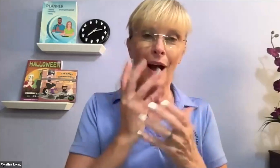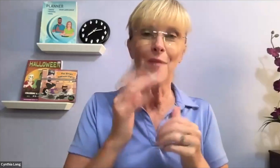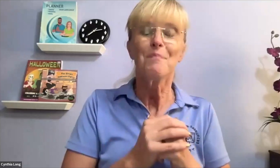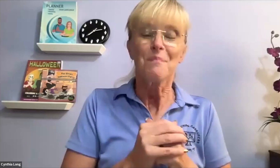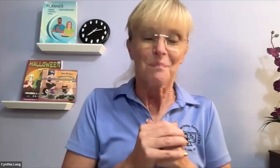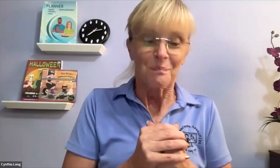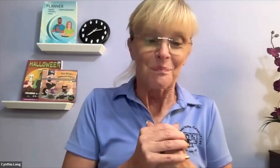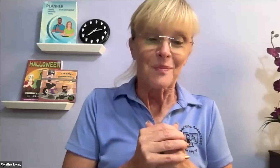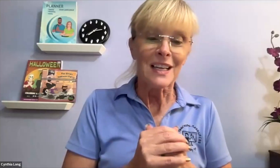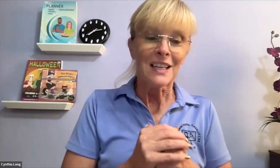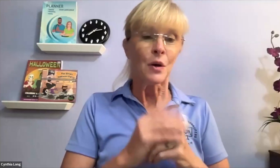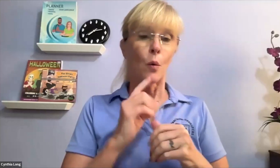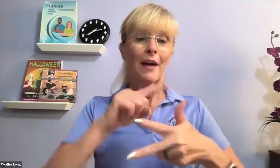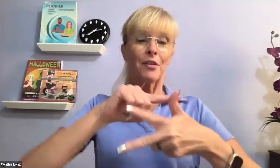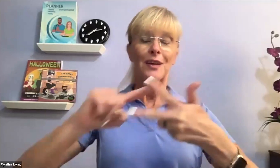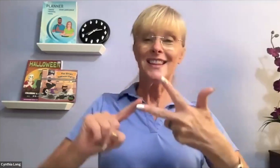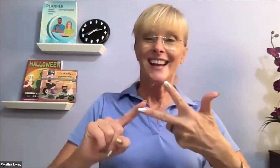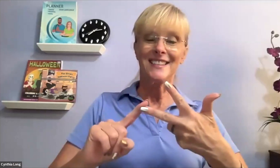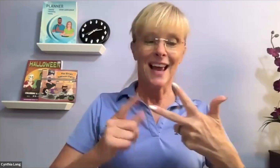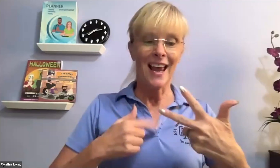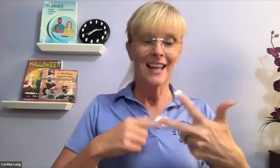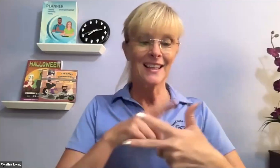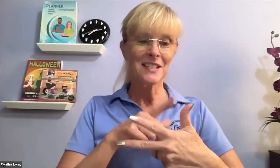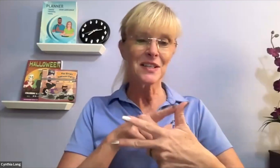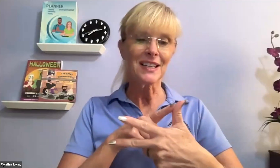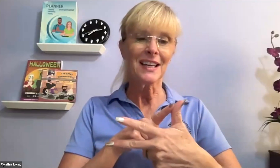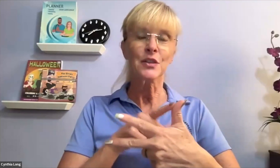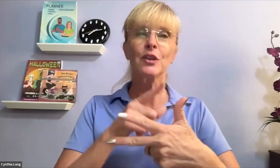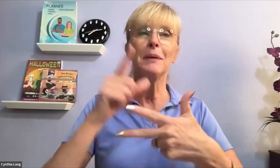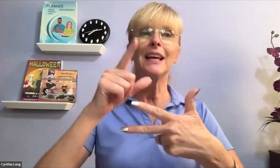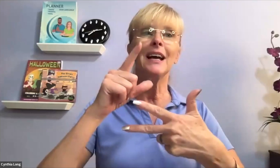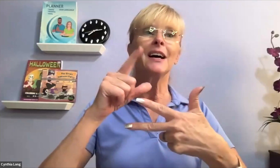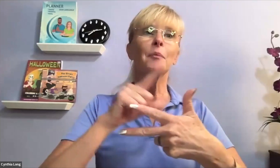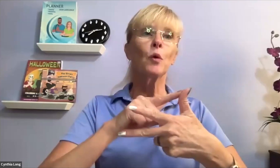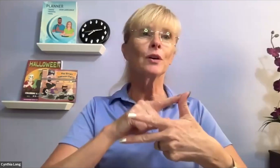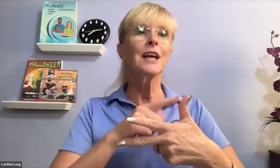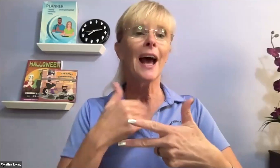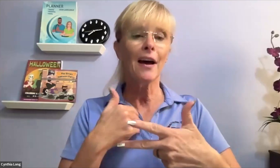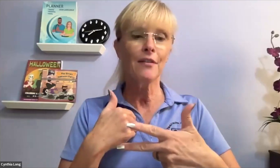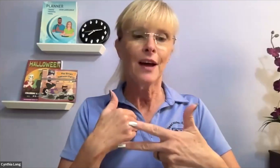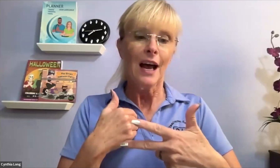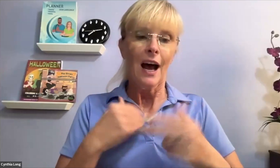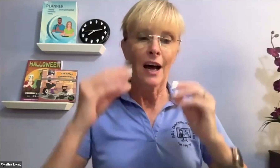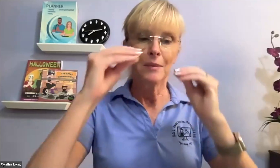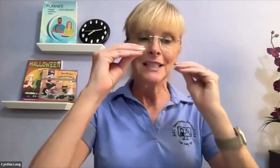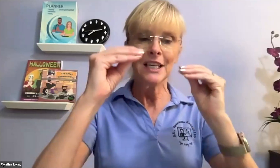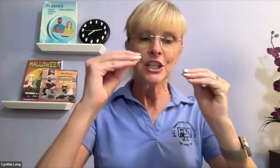Wow. So we have 3 things, and this is it. It's going to be, we're going to have